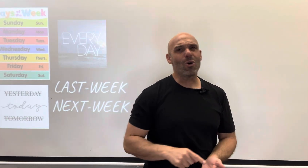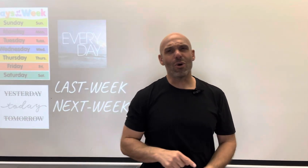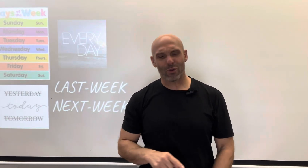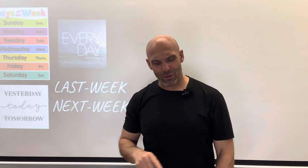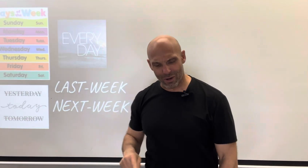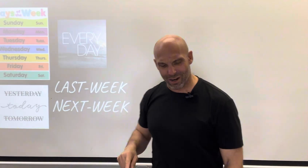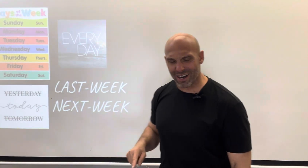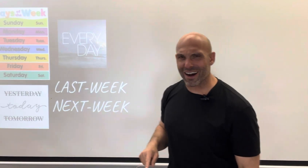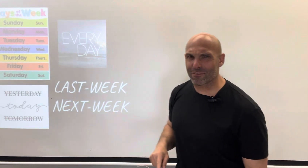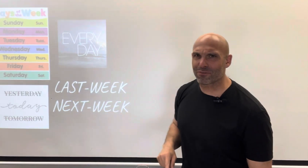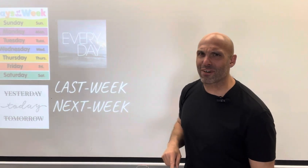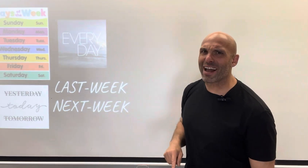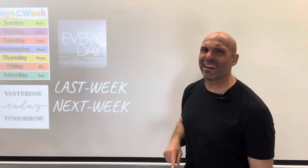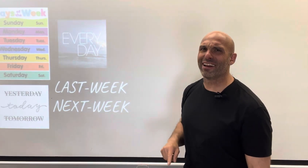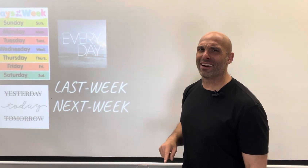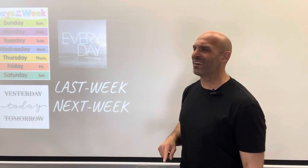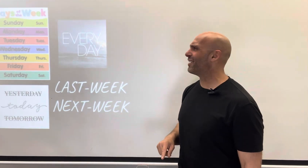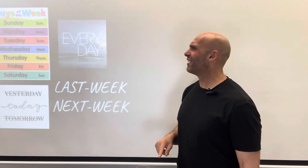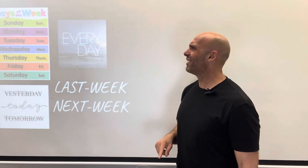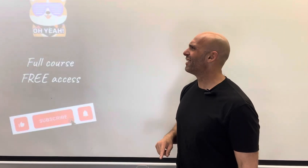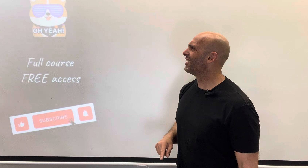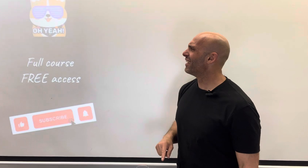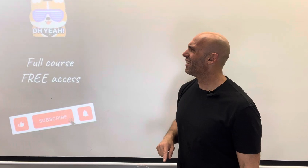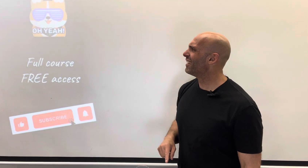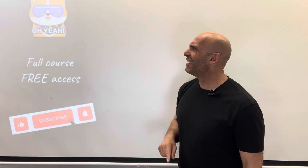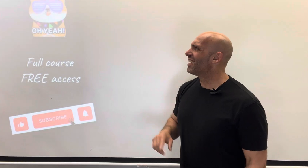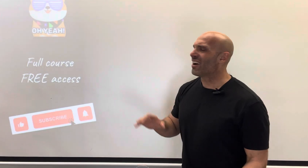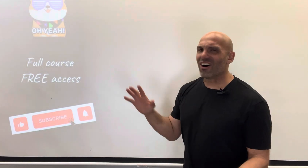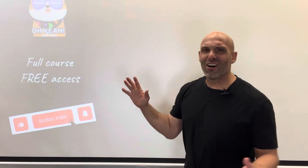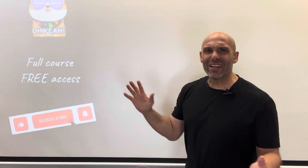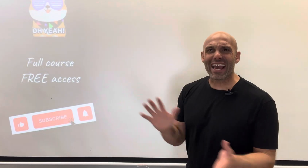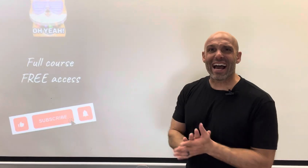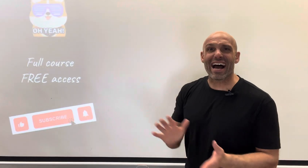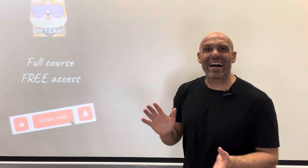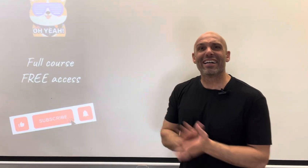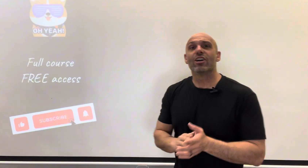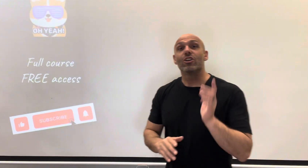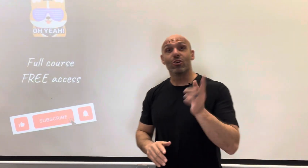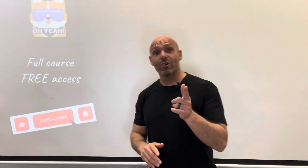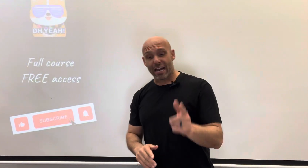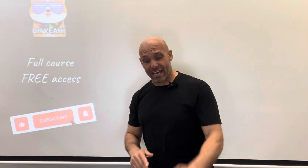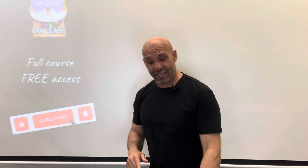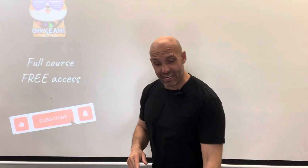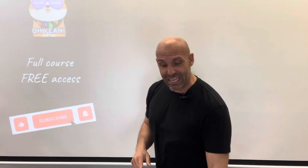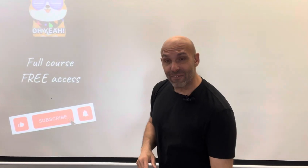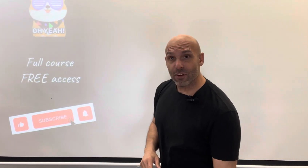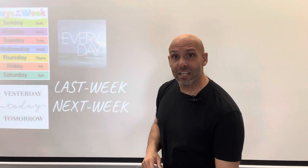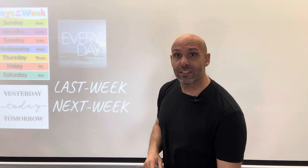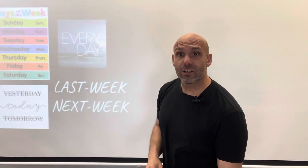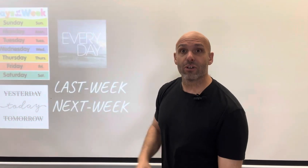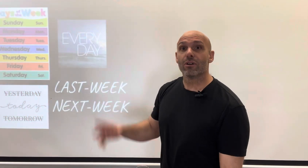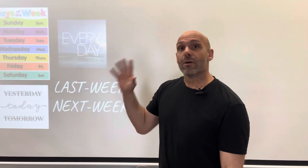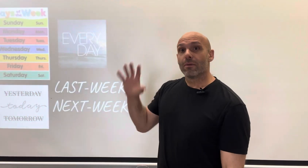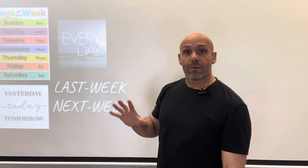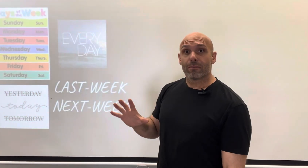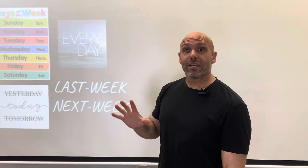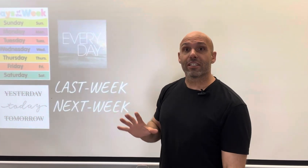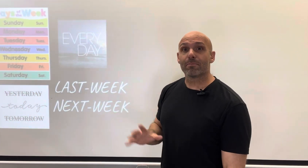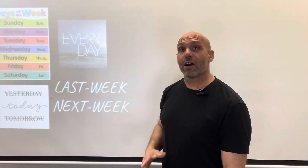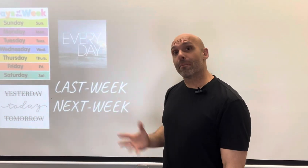Woo, you are on fire. Oh yeah, you got it. If you need to, this is the part,